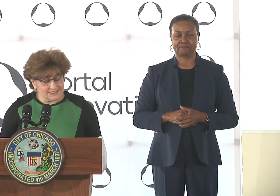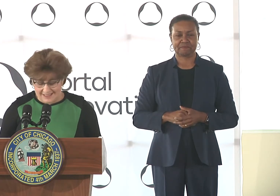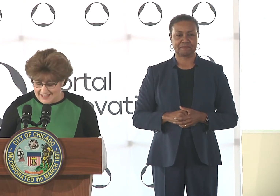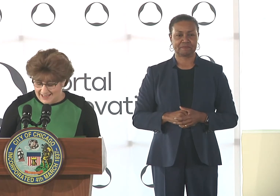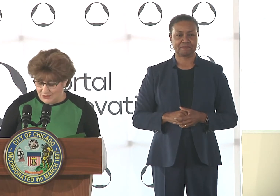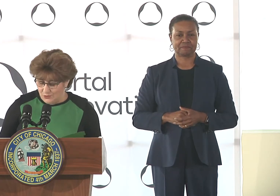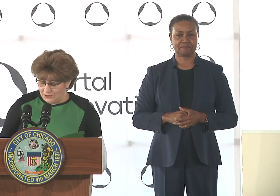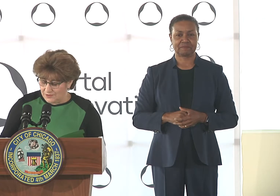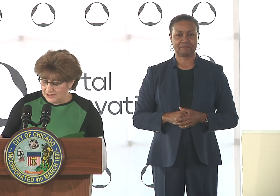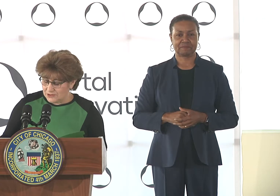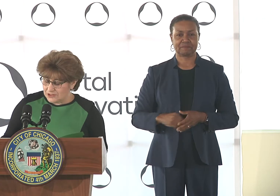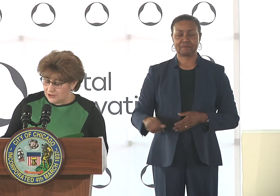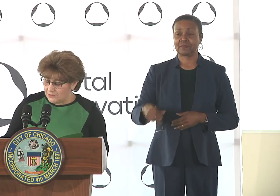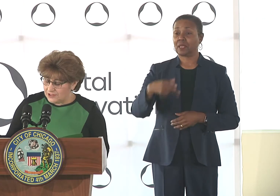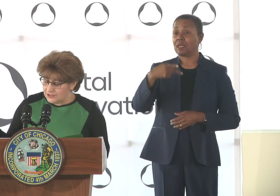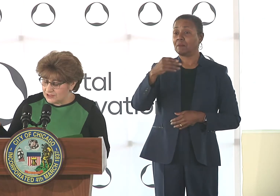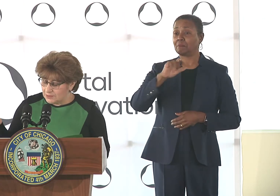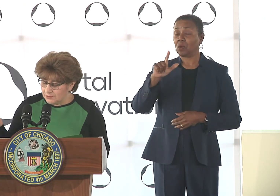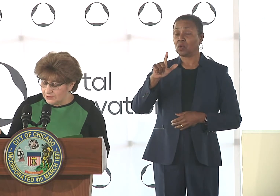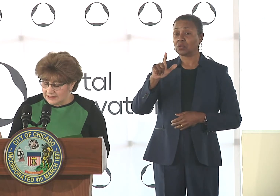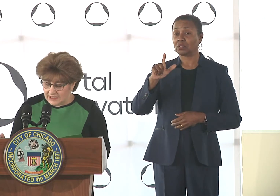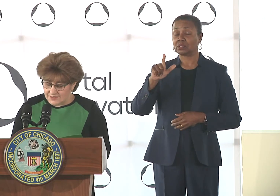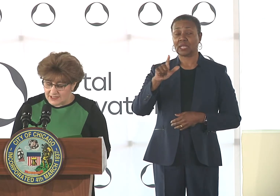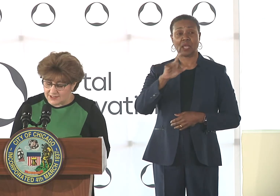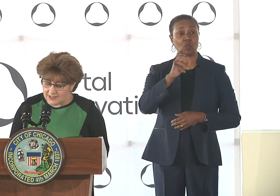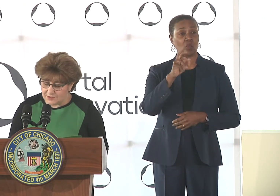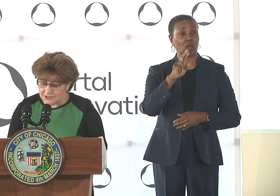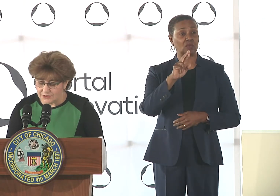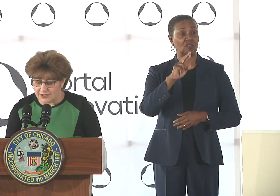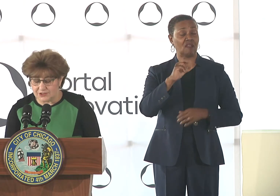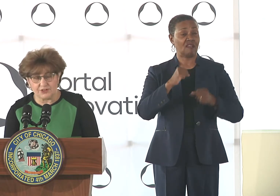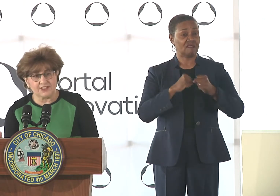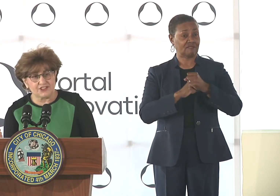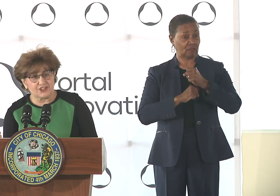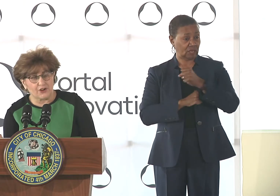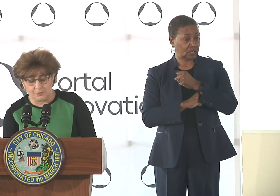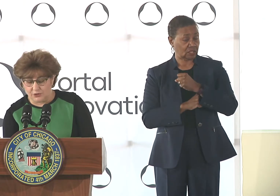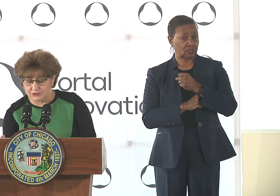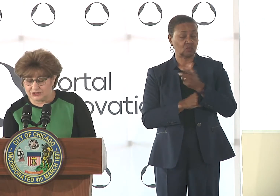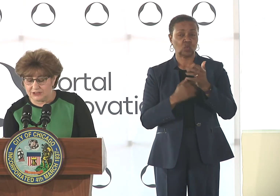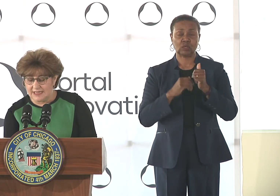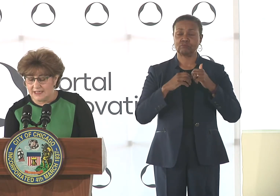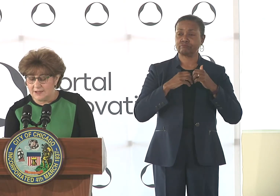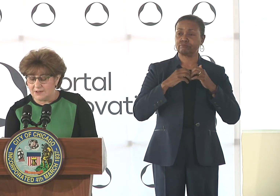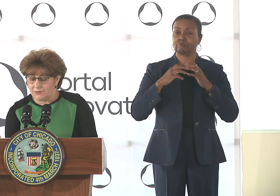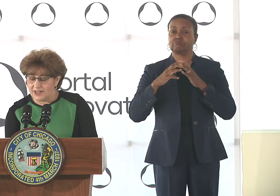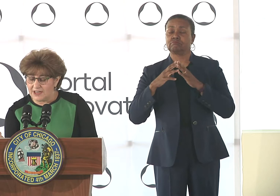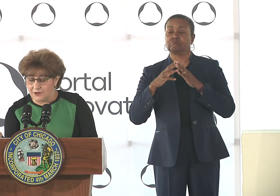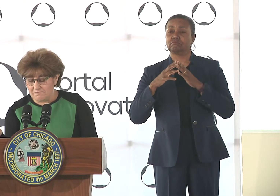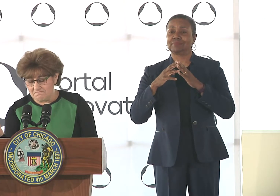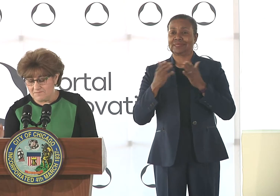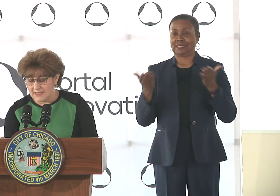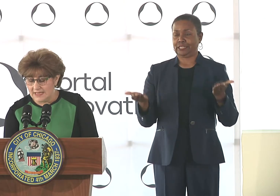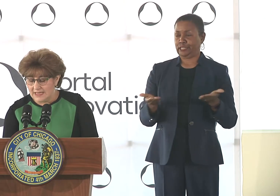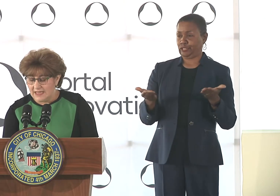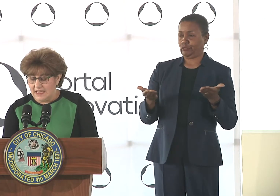Portal and Walter Ventures share a vision to build the life sciences infrastructure and startup culture right